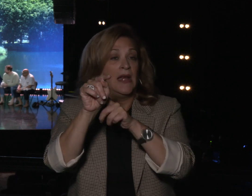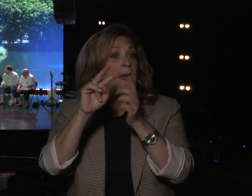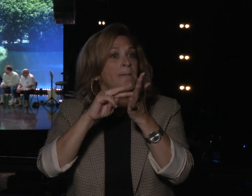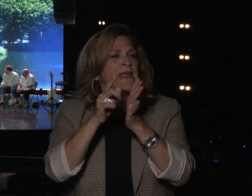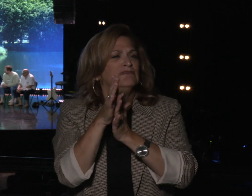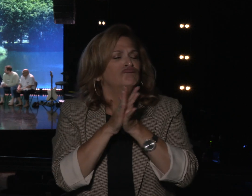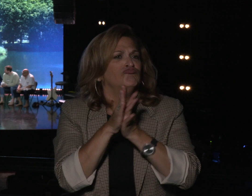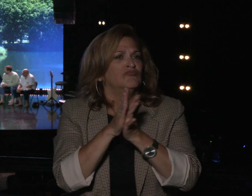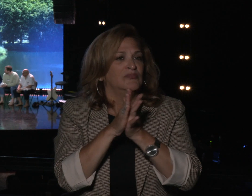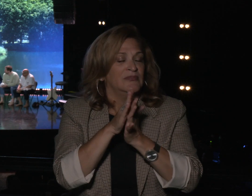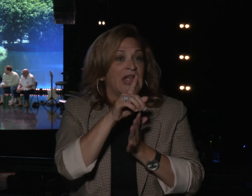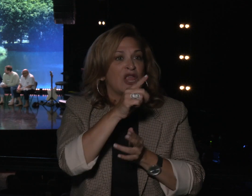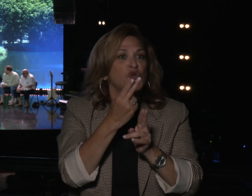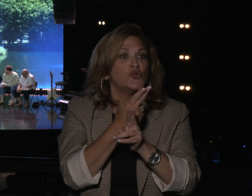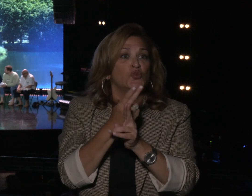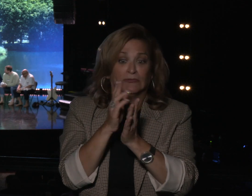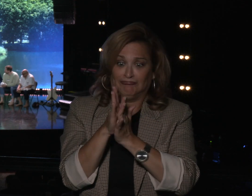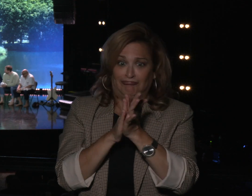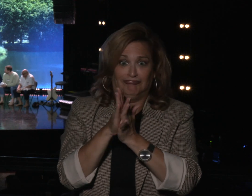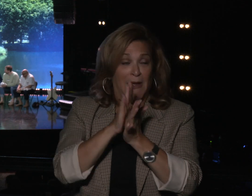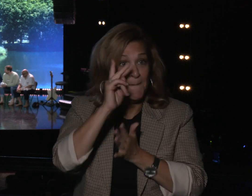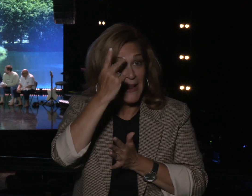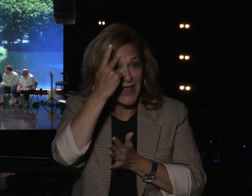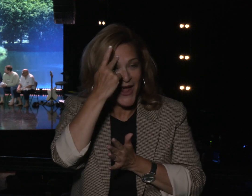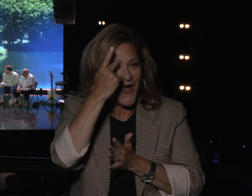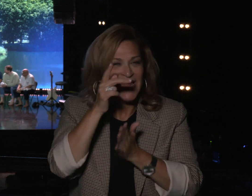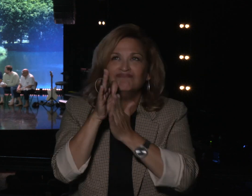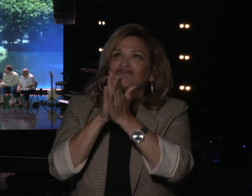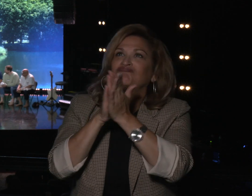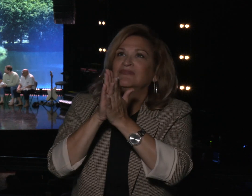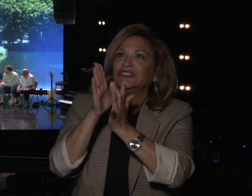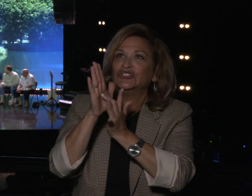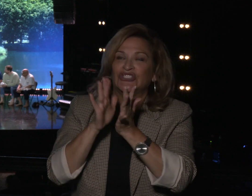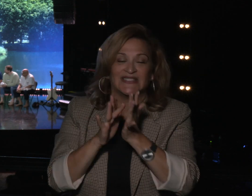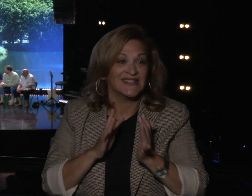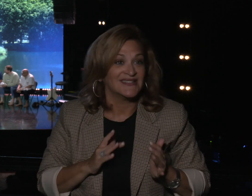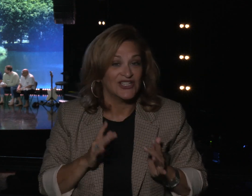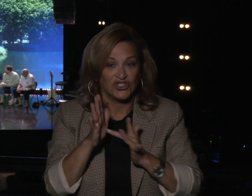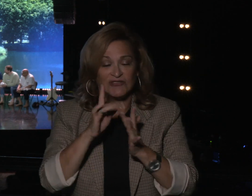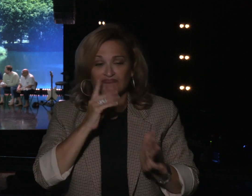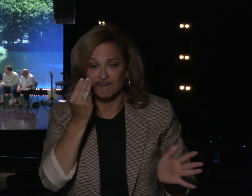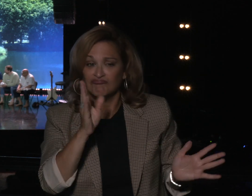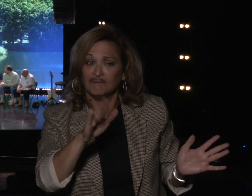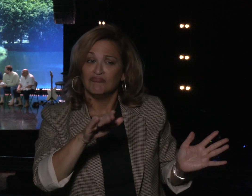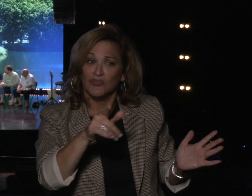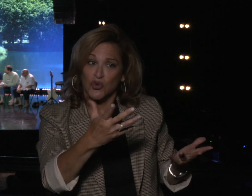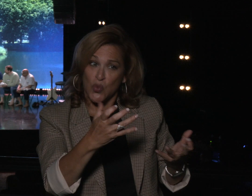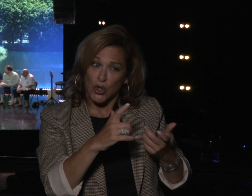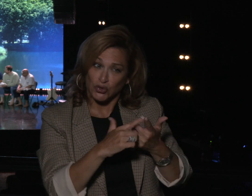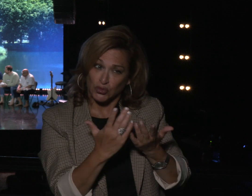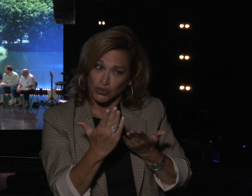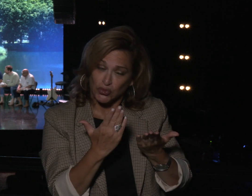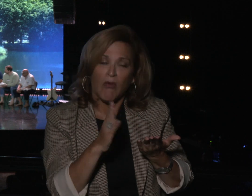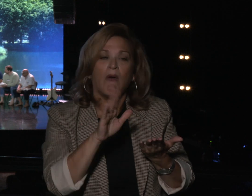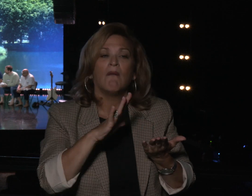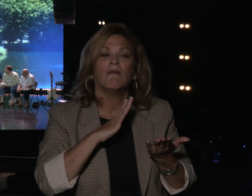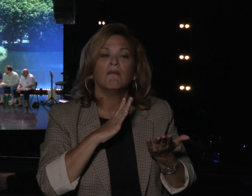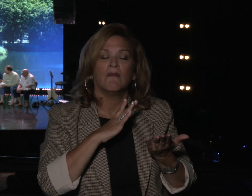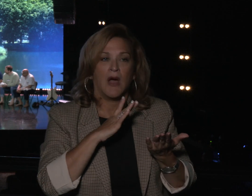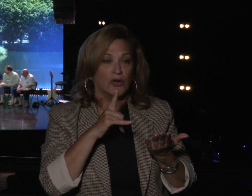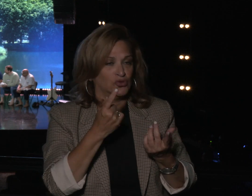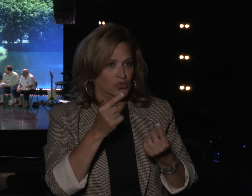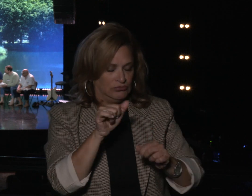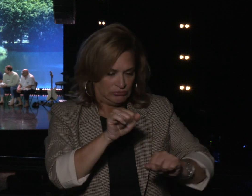for Jesus. And but he says, come here. He says, if you want to be great, then you got to serve. This is what you got to do. And so he washes